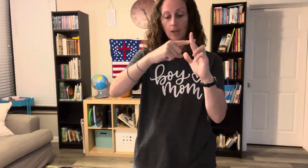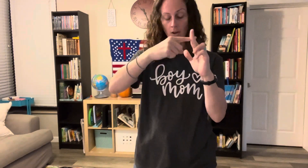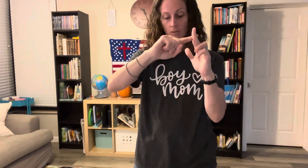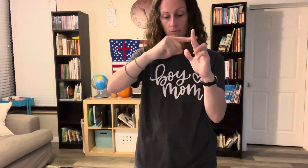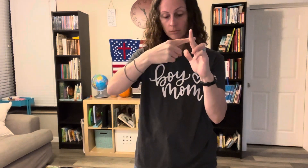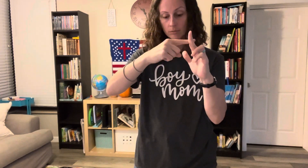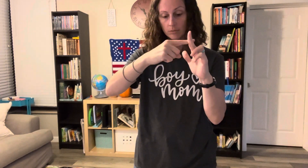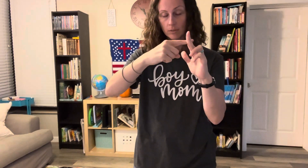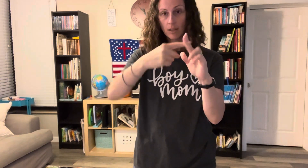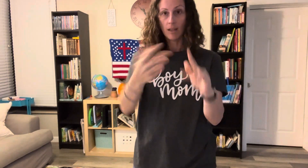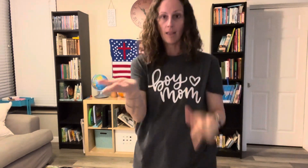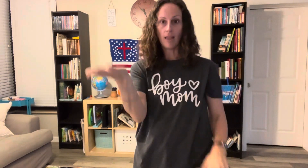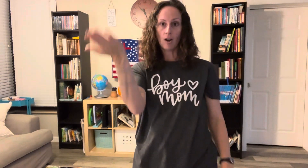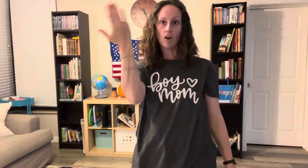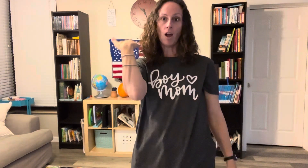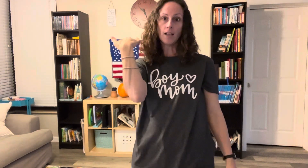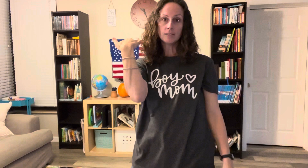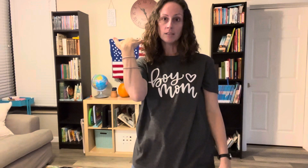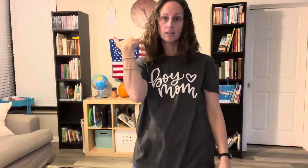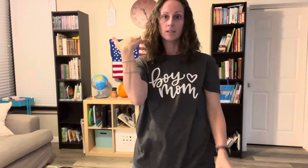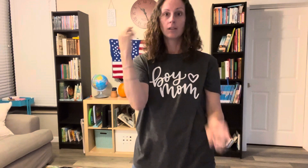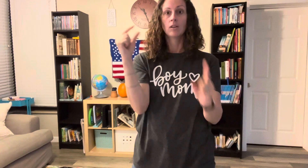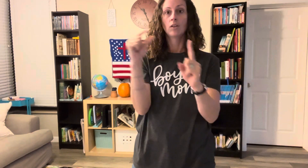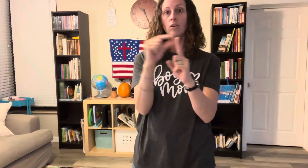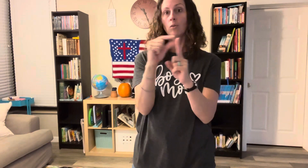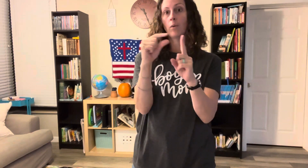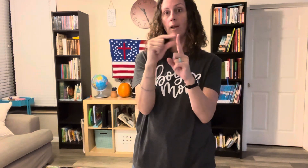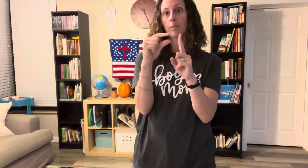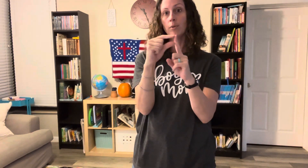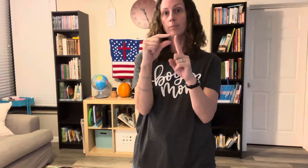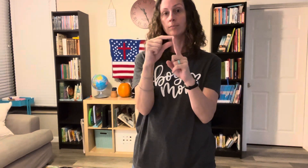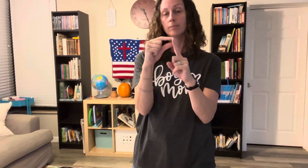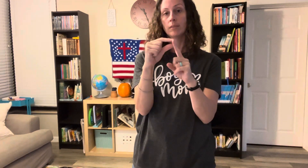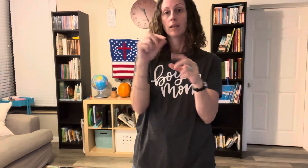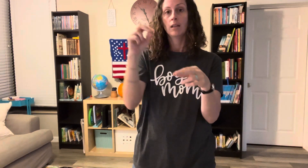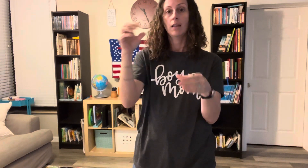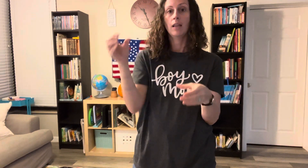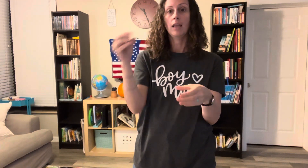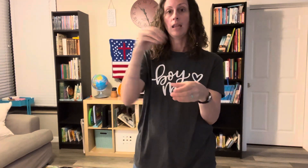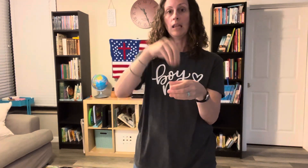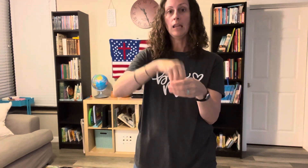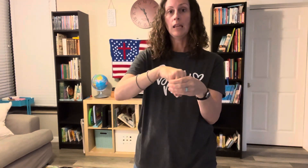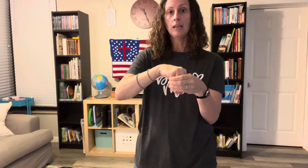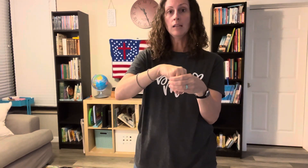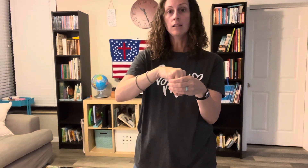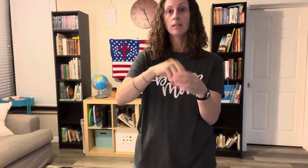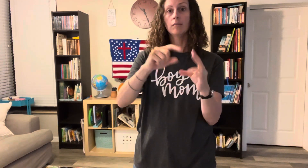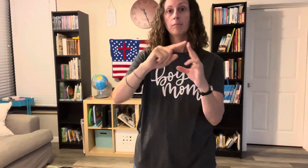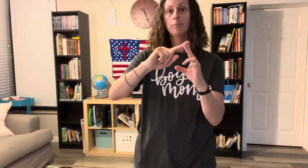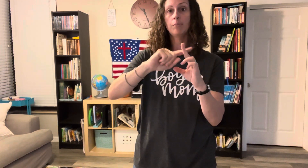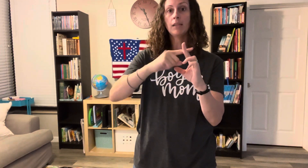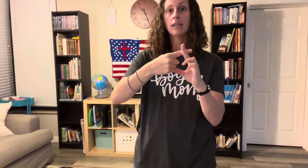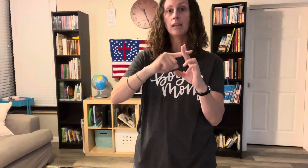principio, erat, where, boom. In,